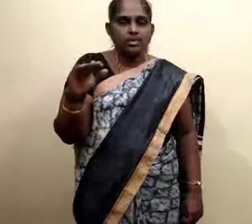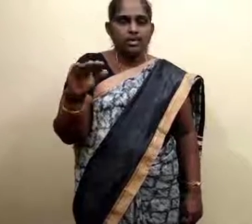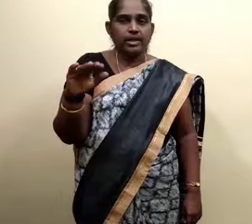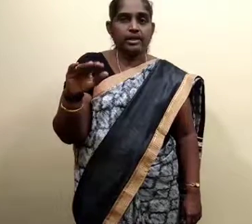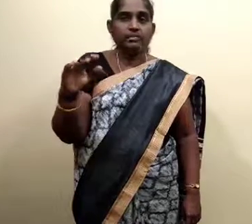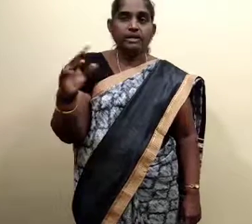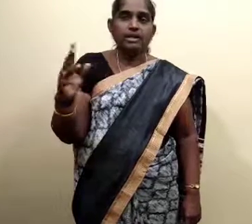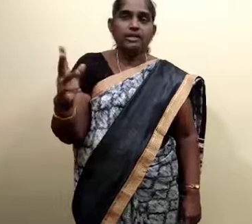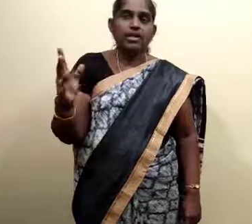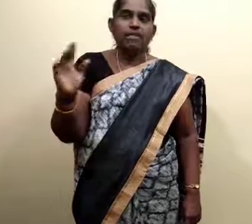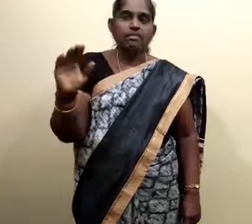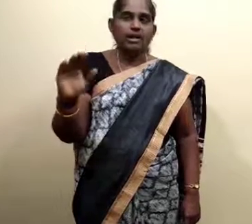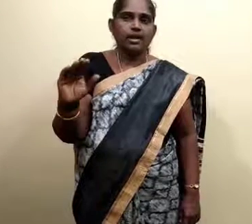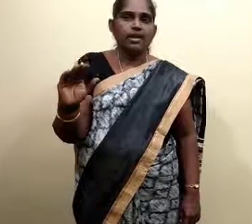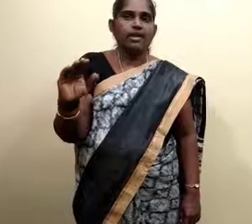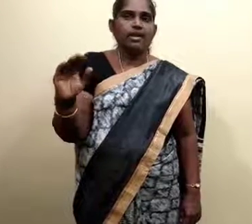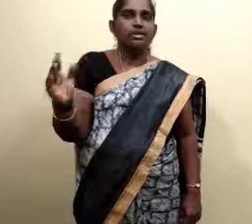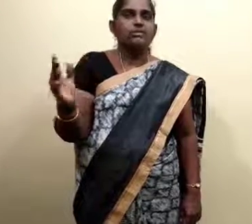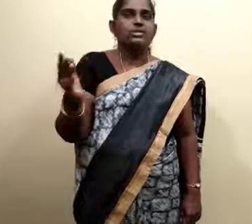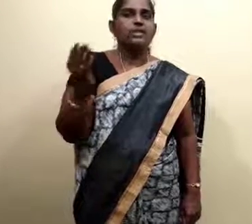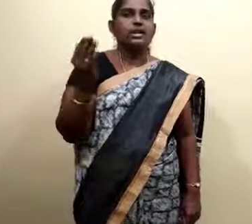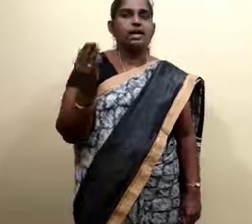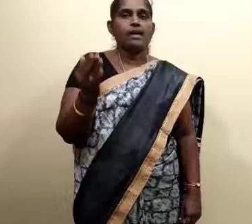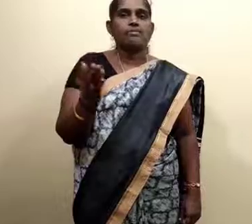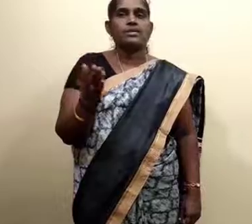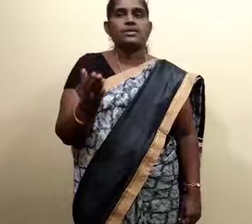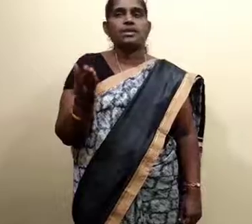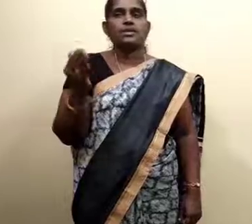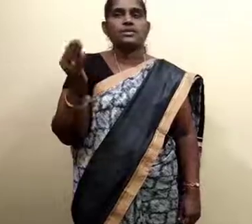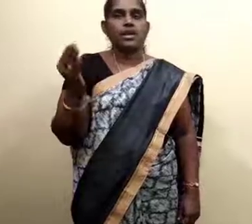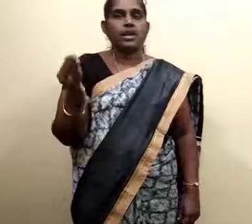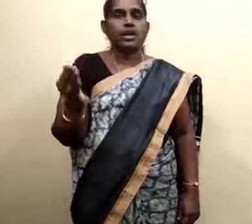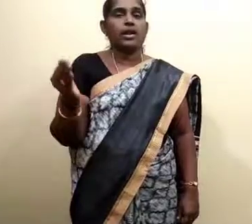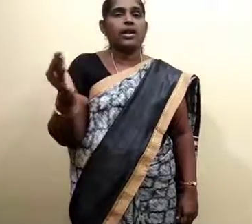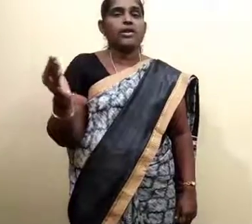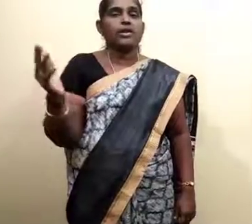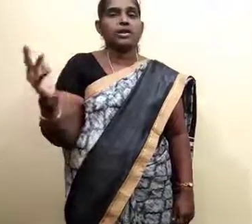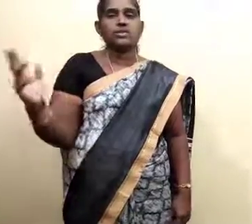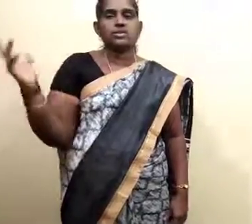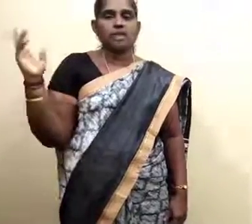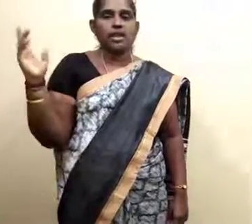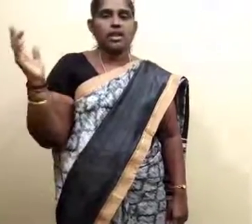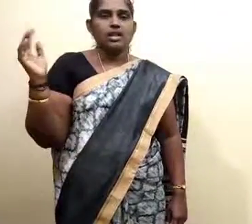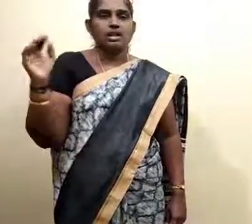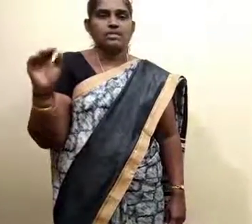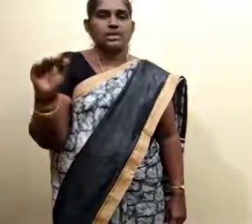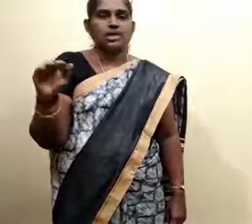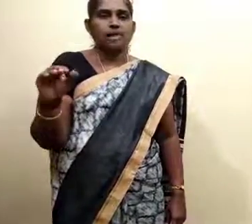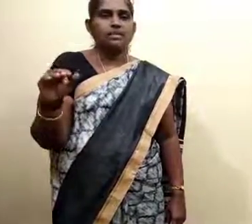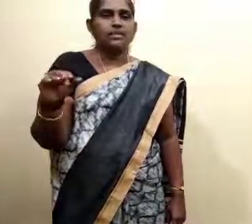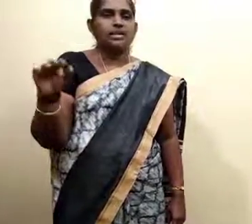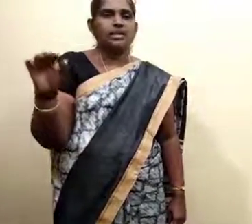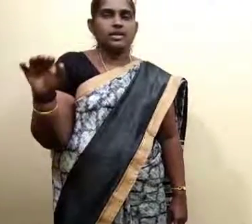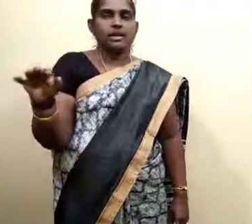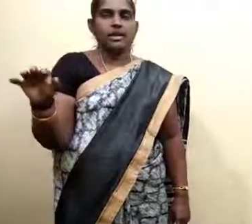people became wealthy by investing capital in trade and industry. Investing capital in trade